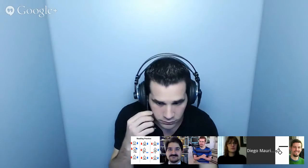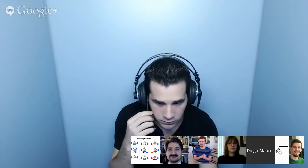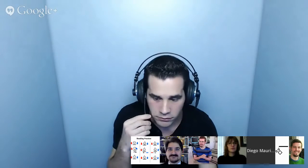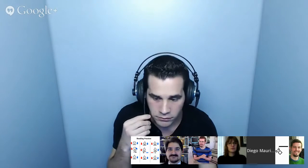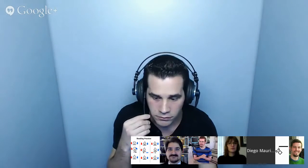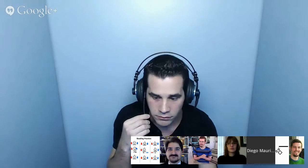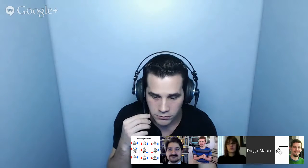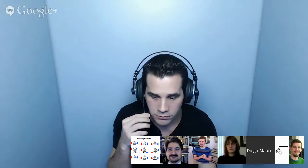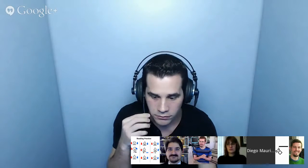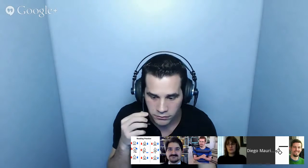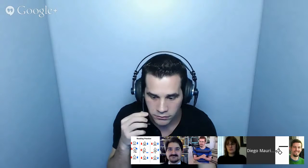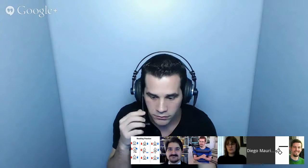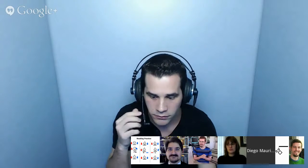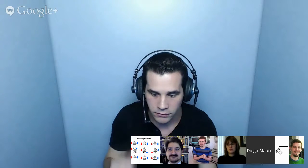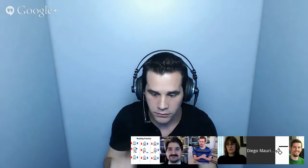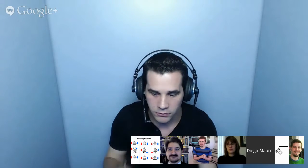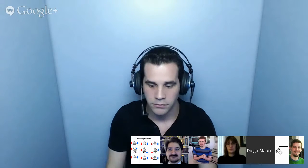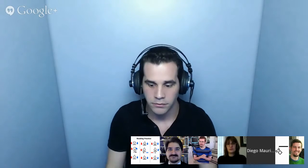Now?